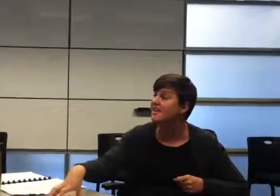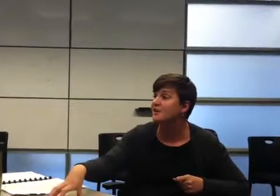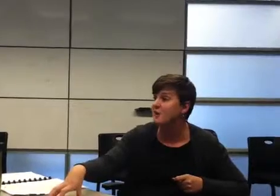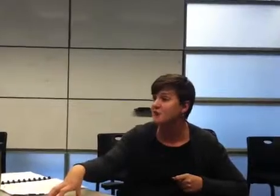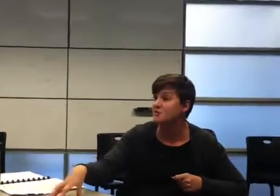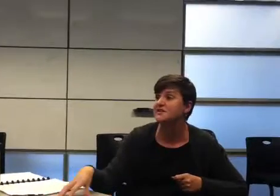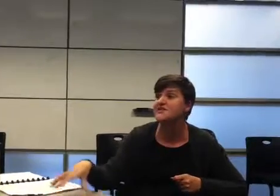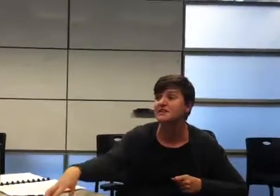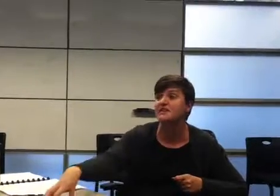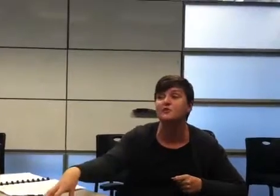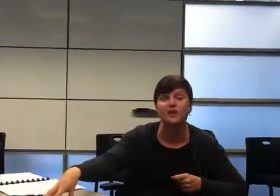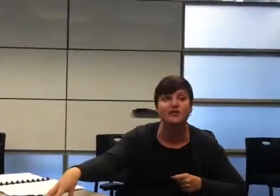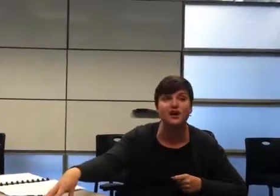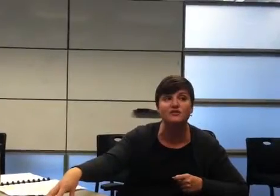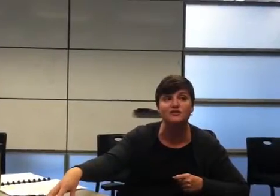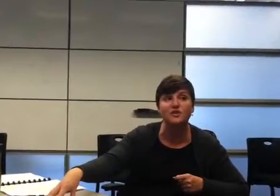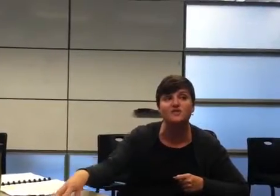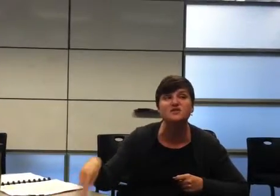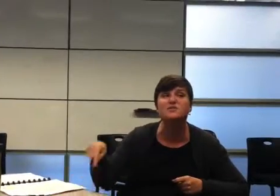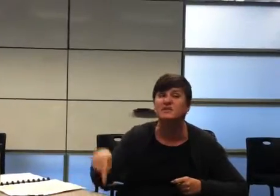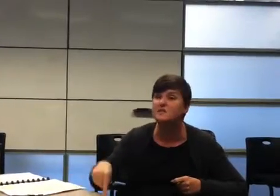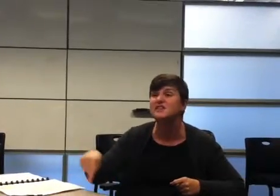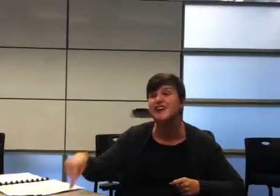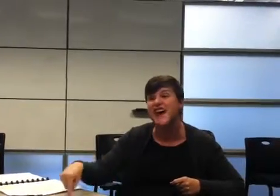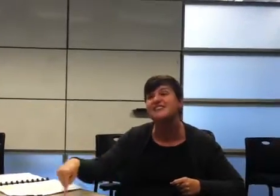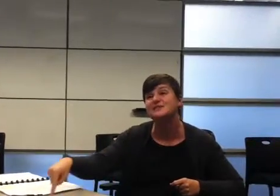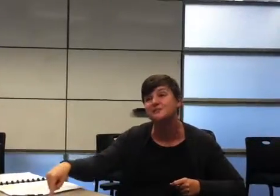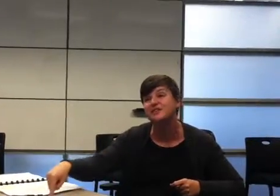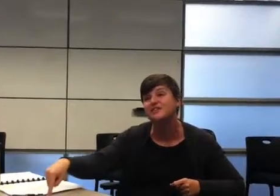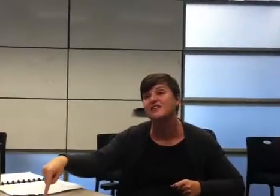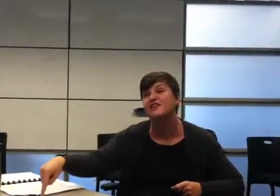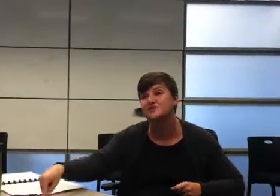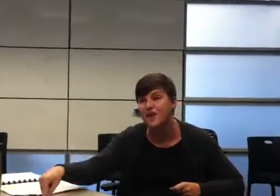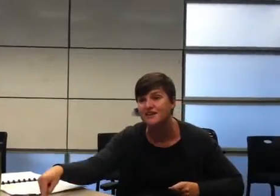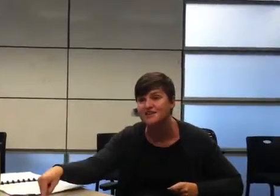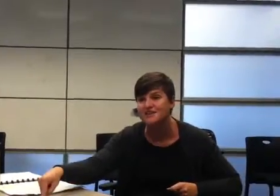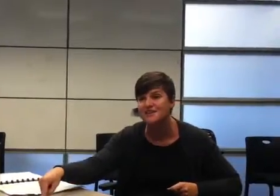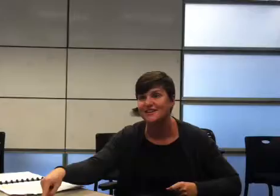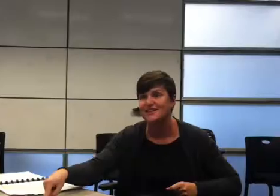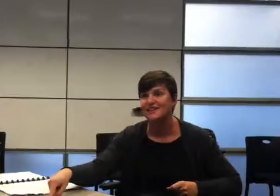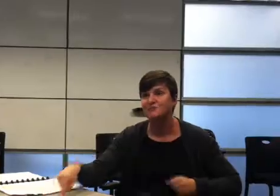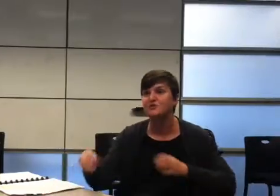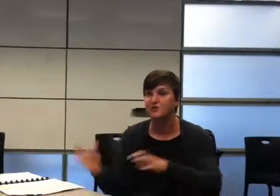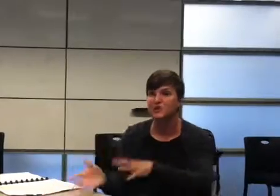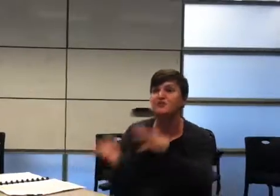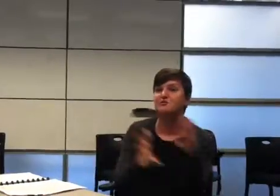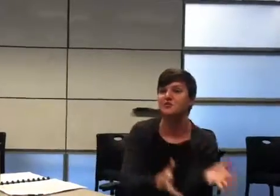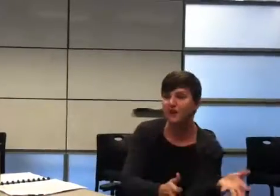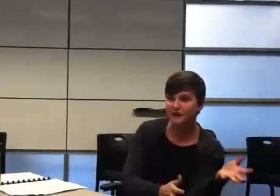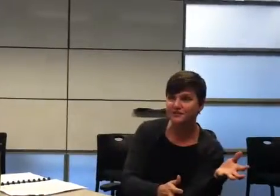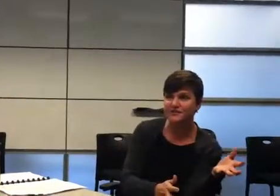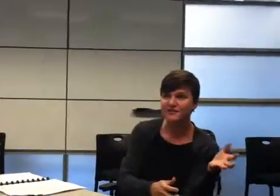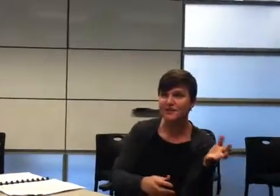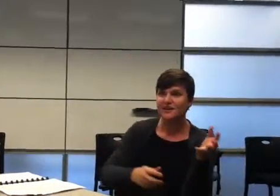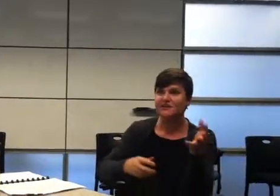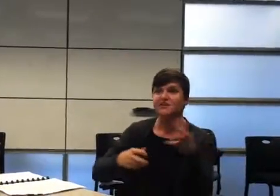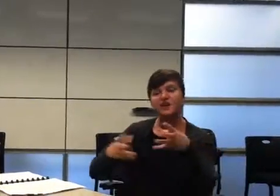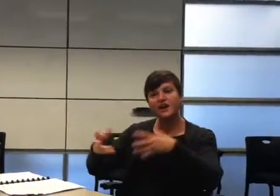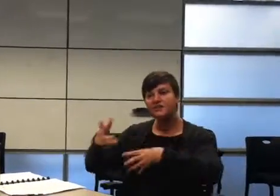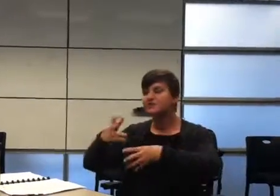thinking about the piece and thinking about the author's goals. So it was something that had to be addressed before they could move on. So they kind of